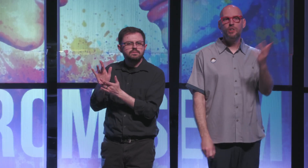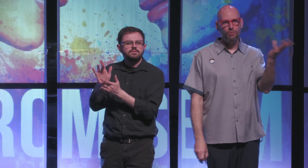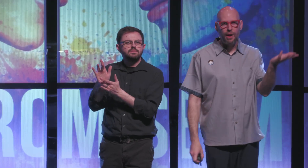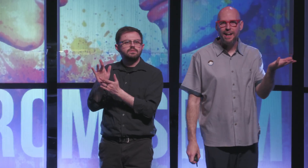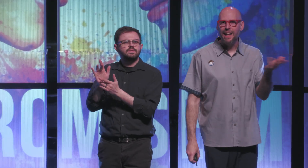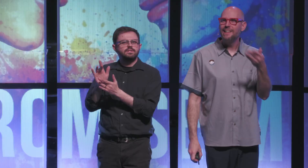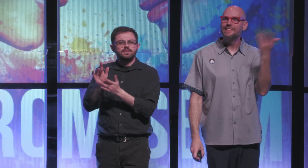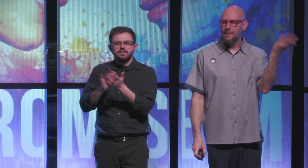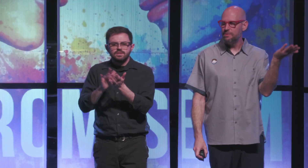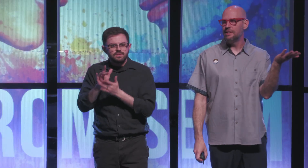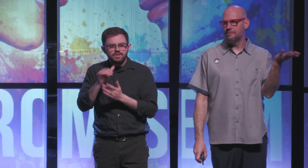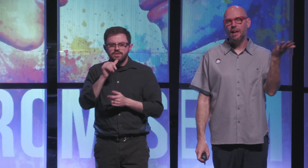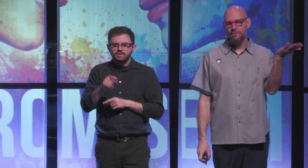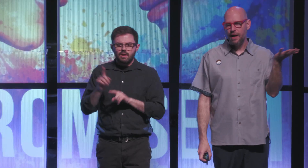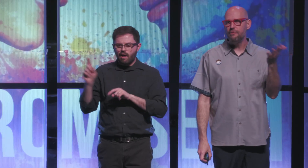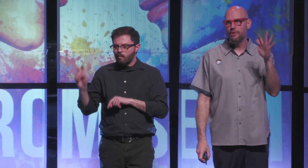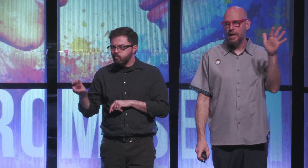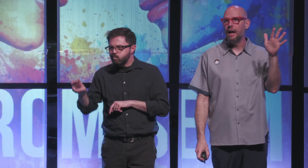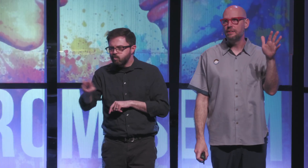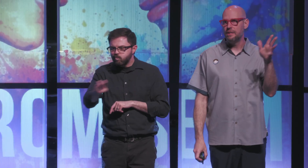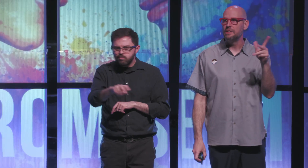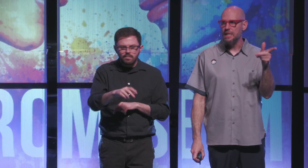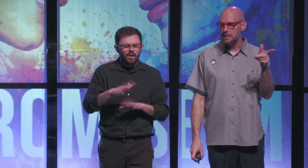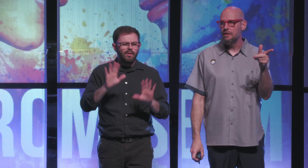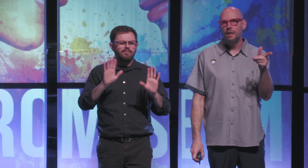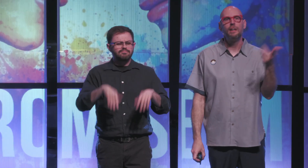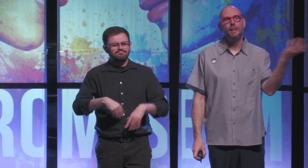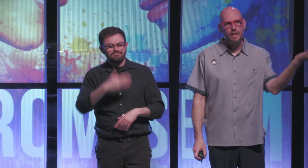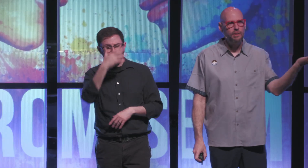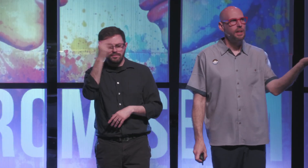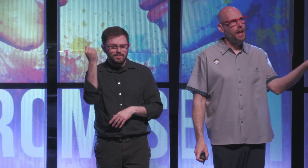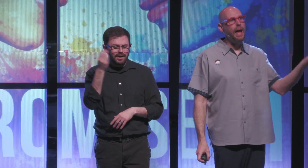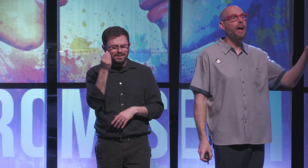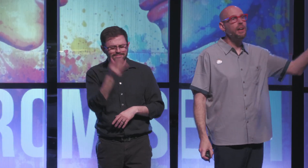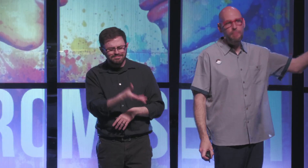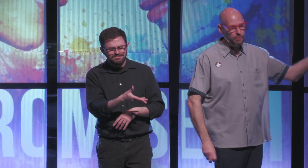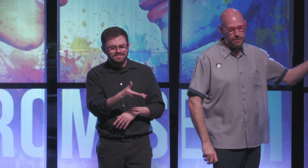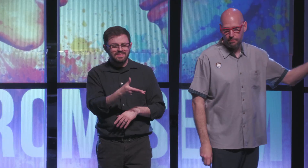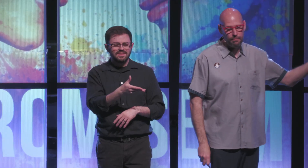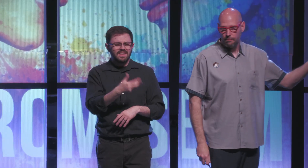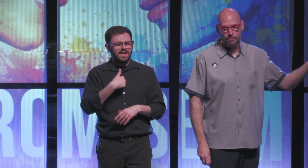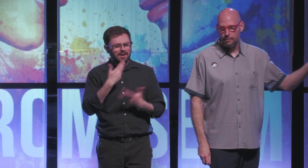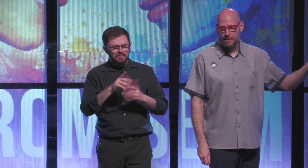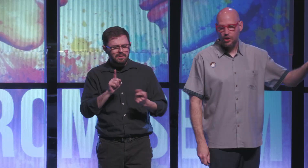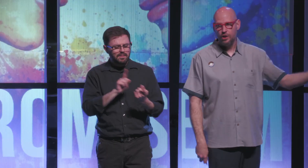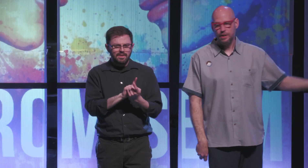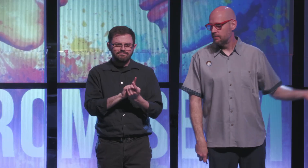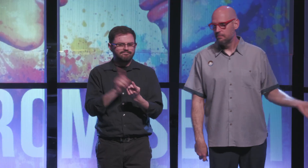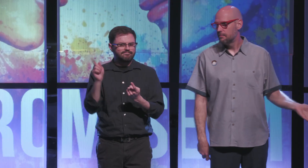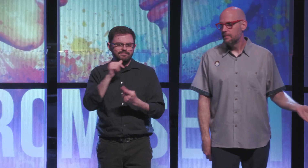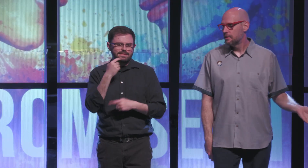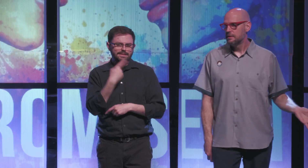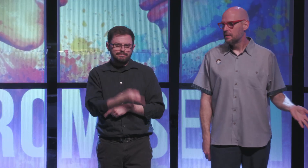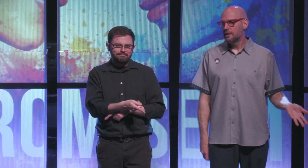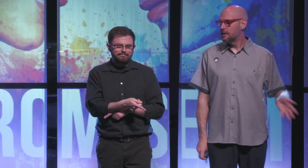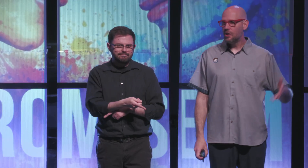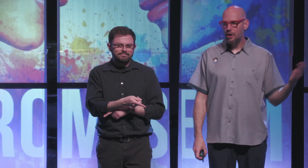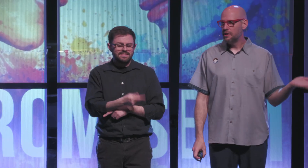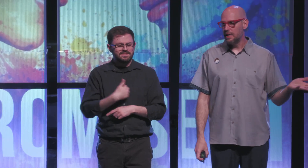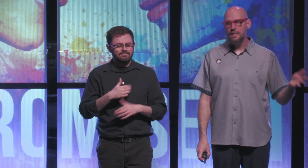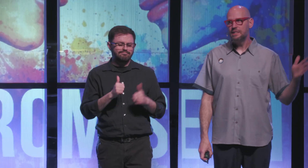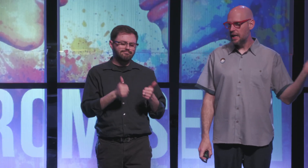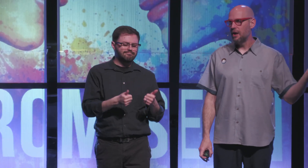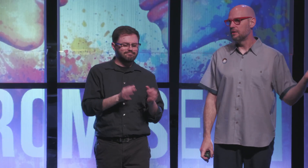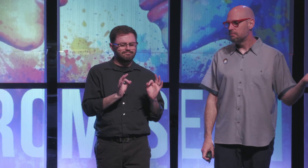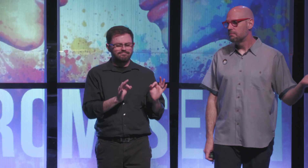going, you're right, I forgot the lead. I already met with him. It's all good. It's all